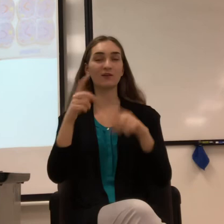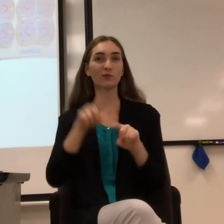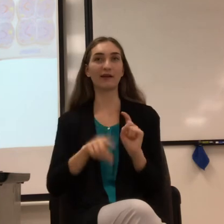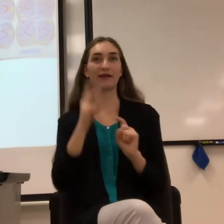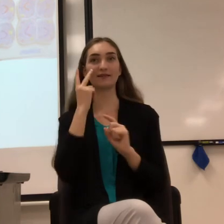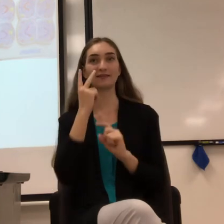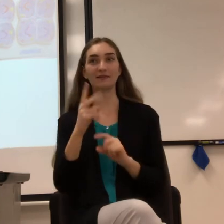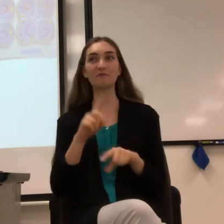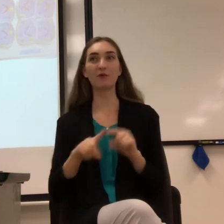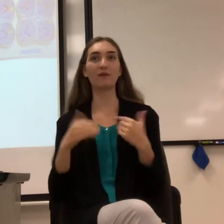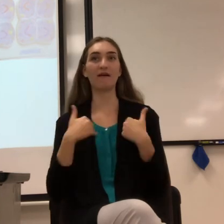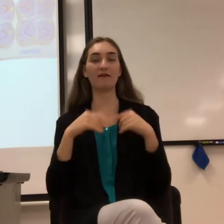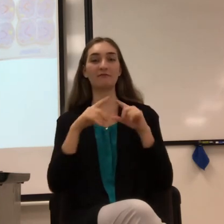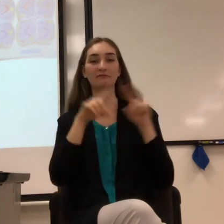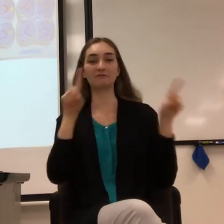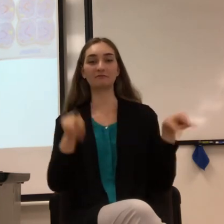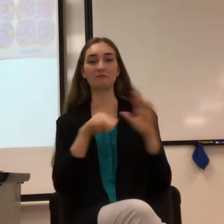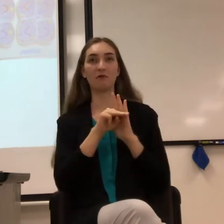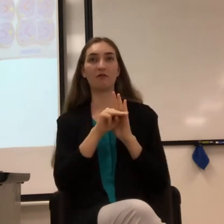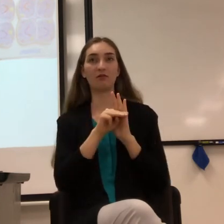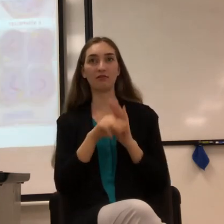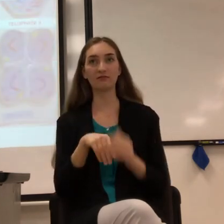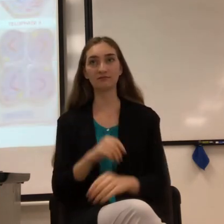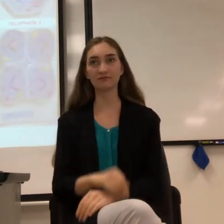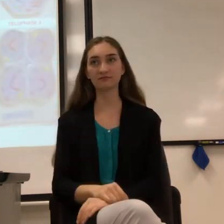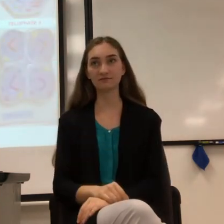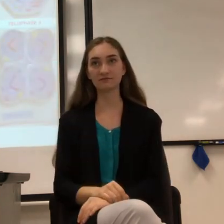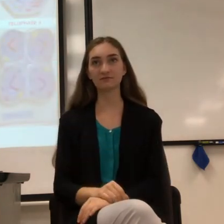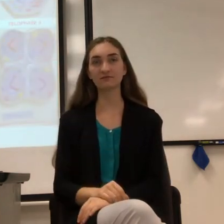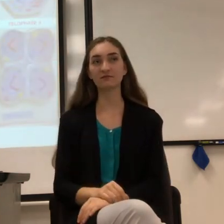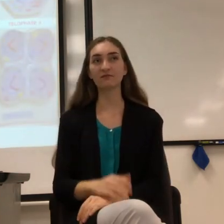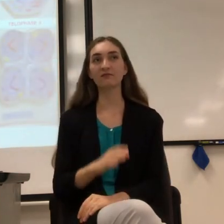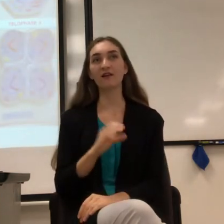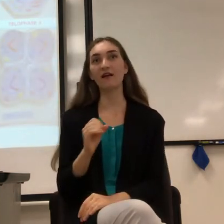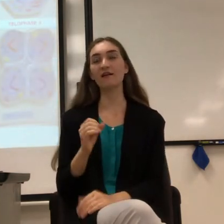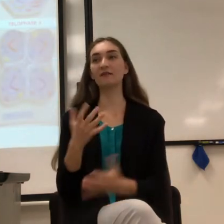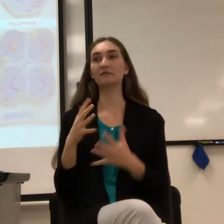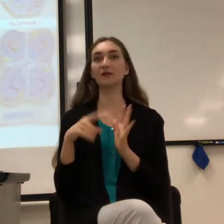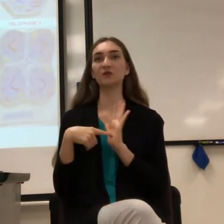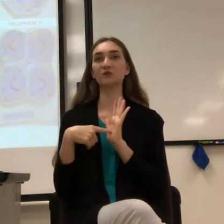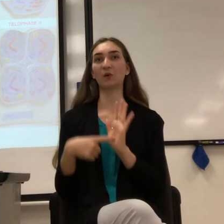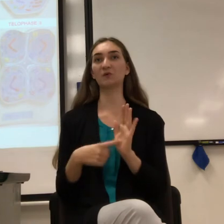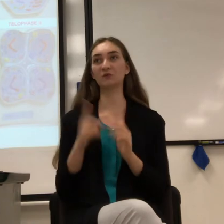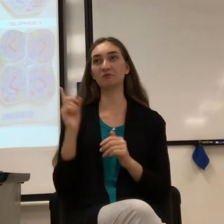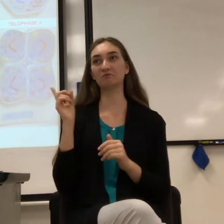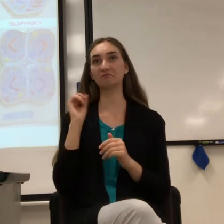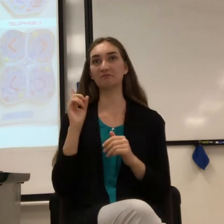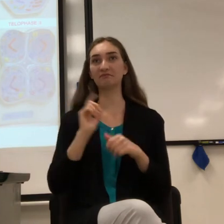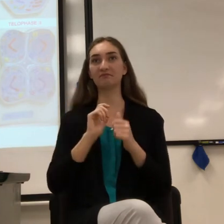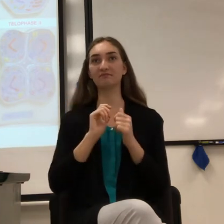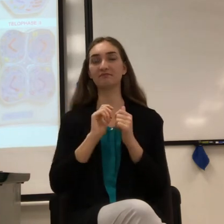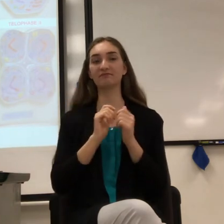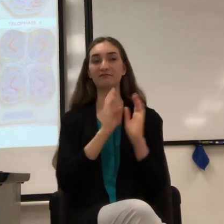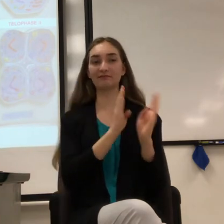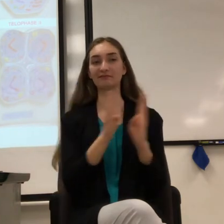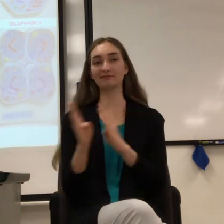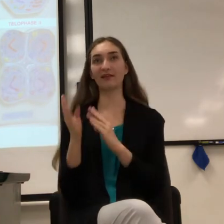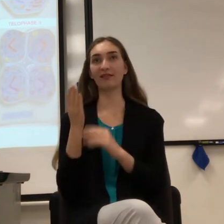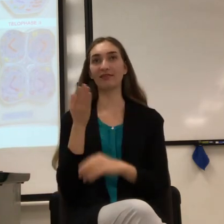I could ask you these kinds of things on the lab practical too, as well as lecture, and I kind of just keyed it out for you there. What they show you